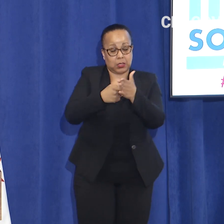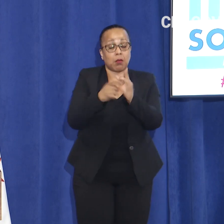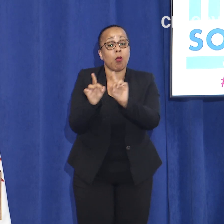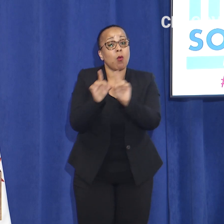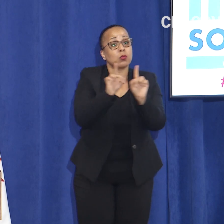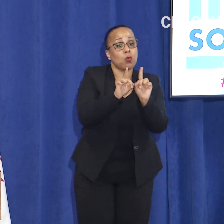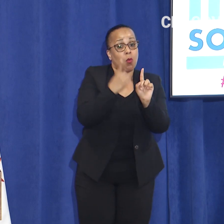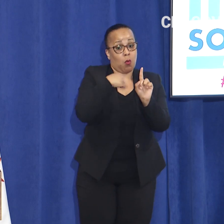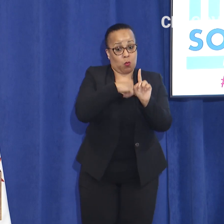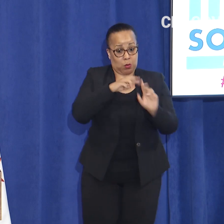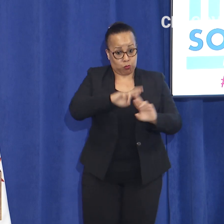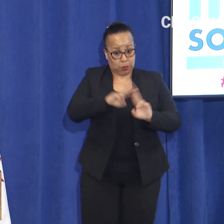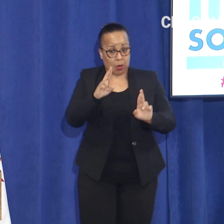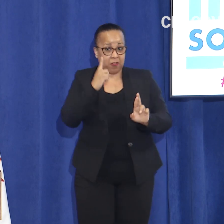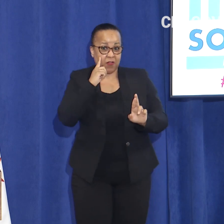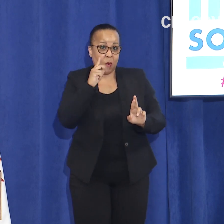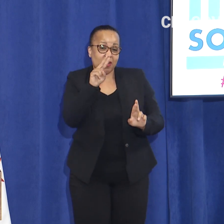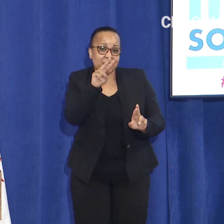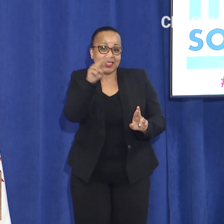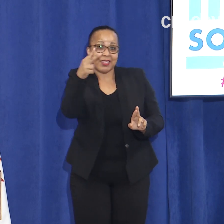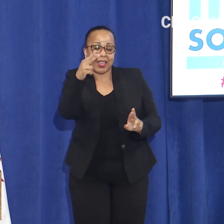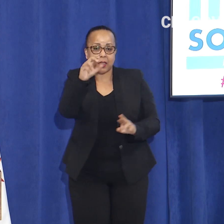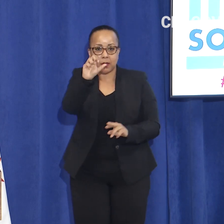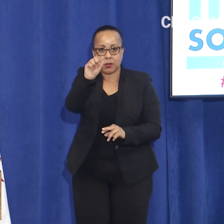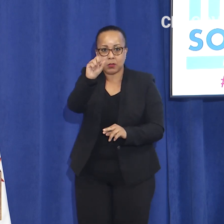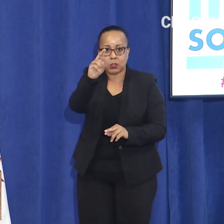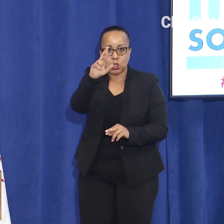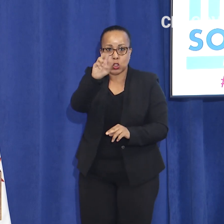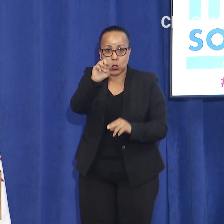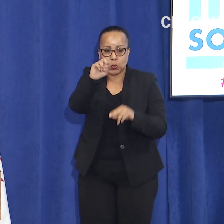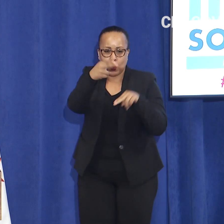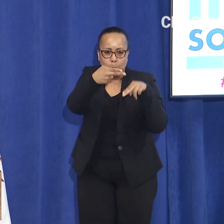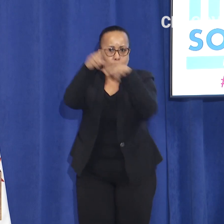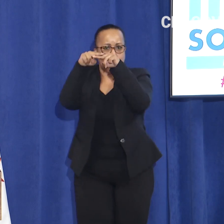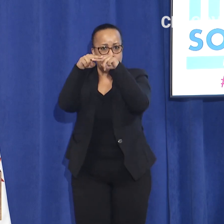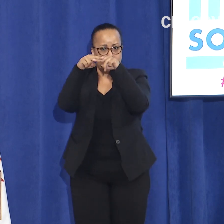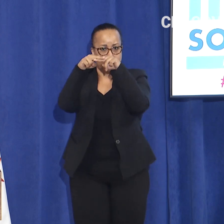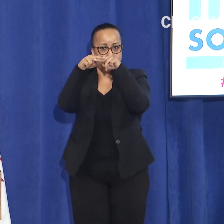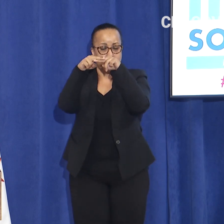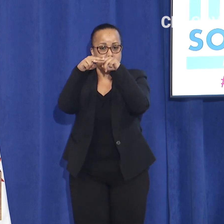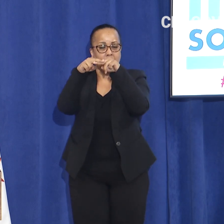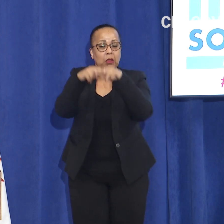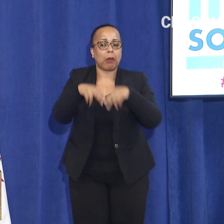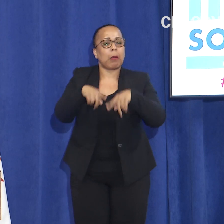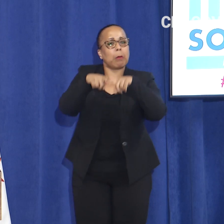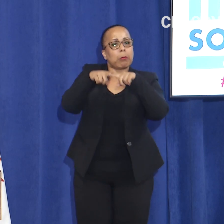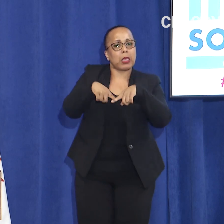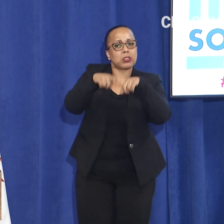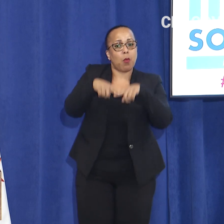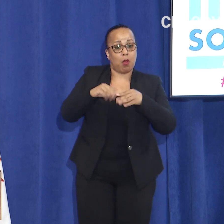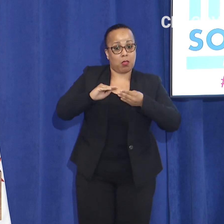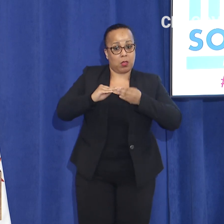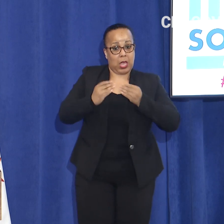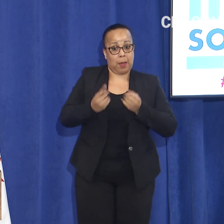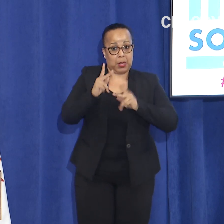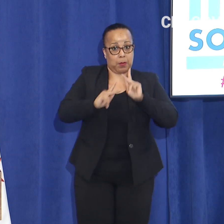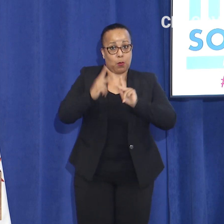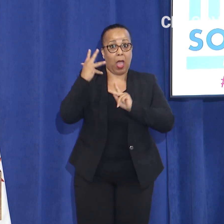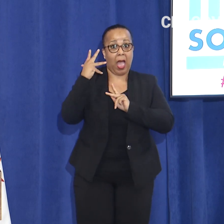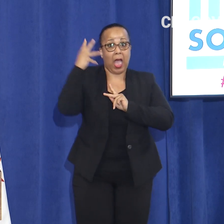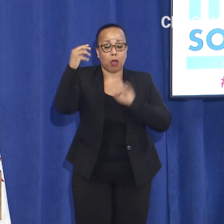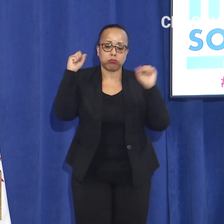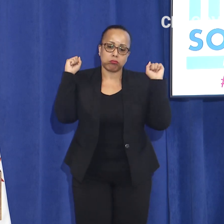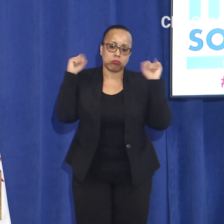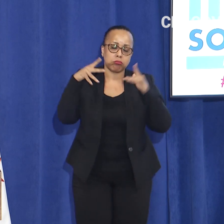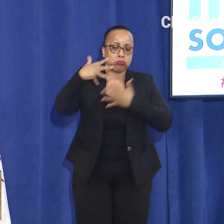course, preparing for a second surge and possibly an interim surge based upon the number of people that have been out